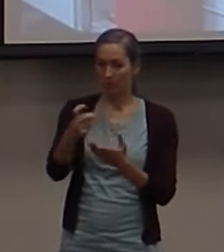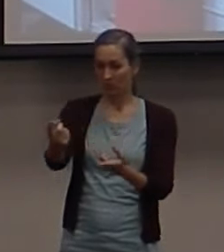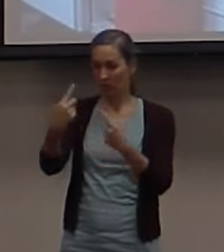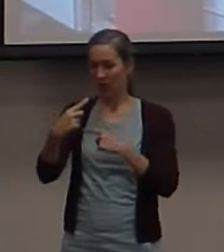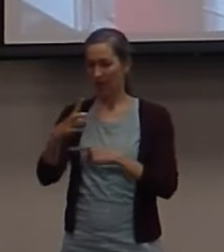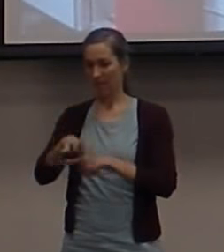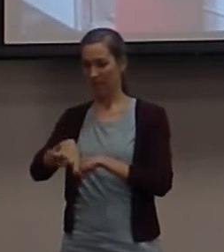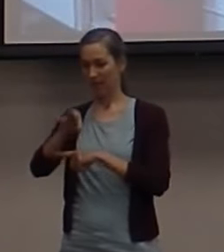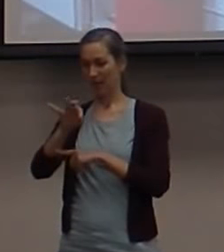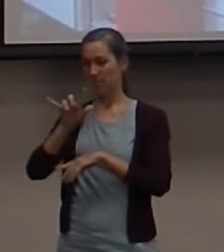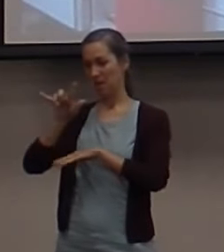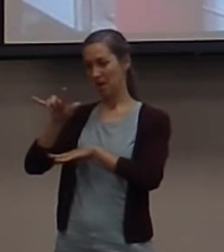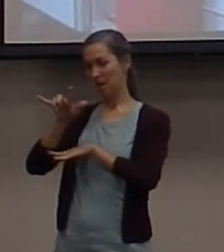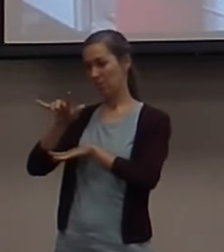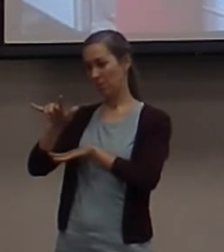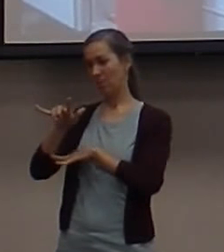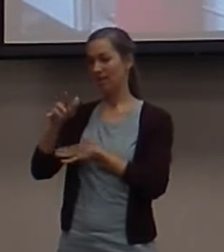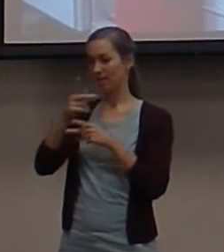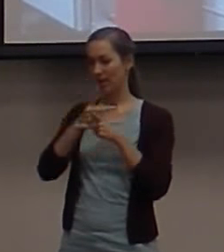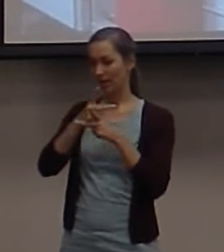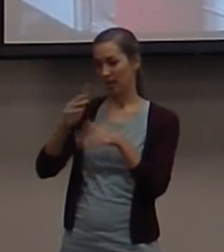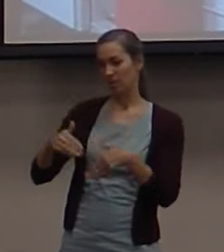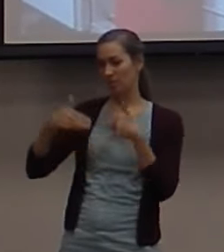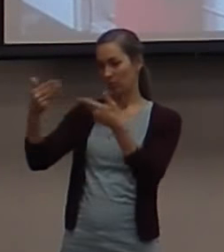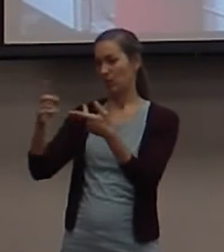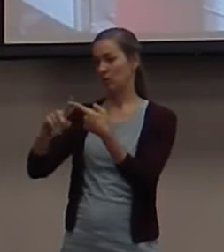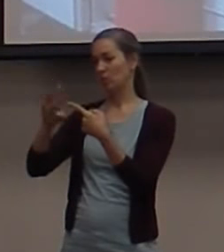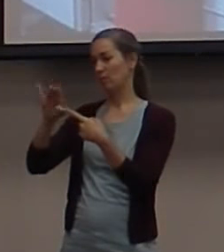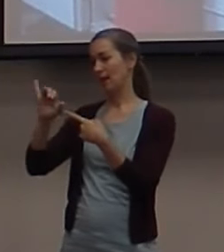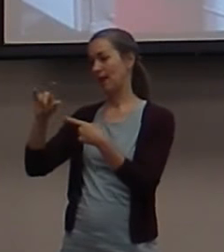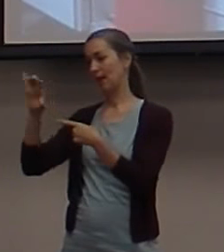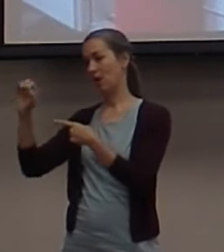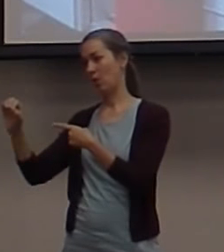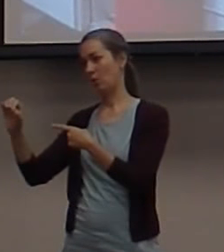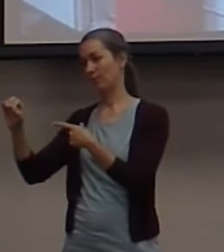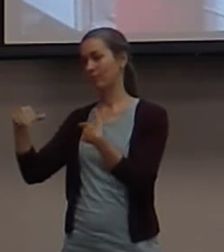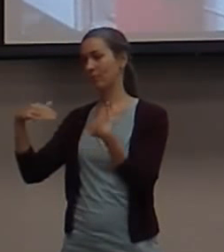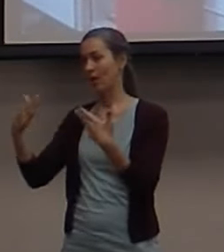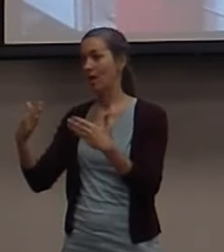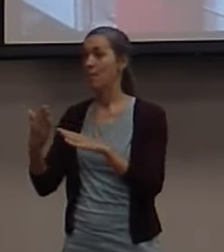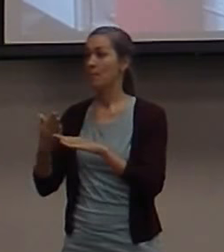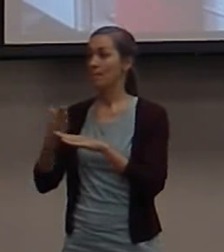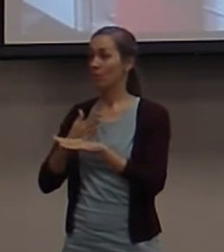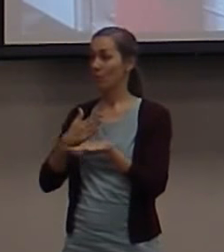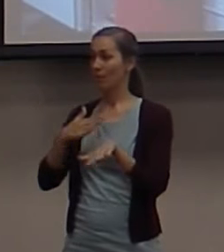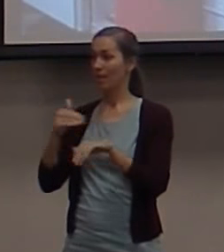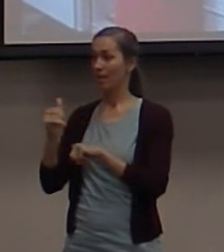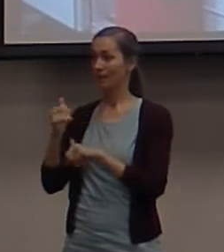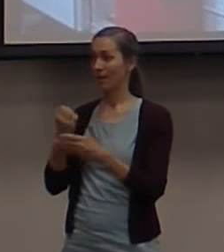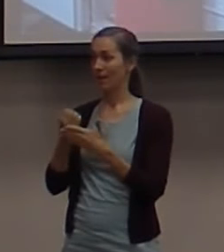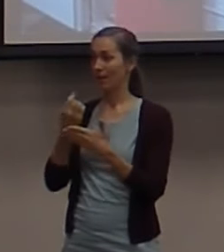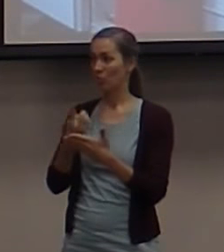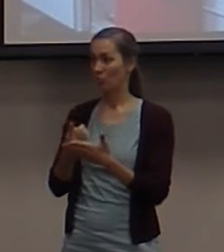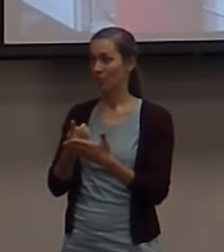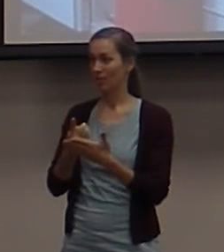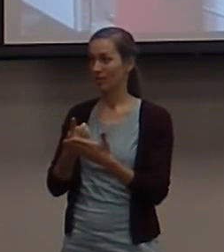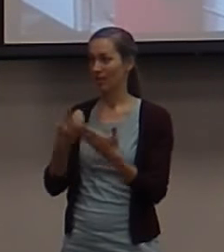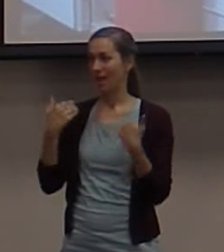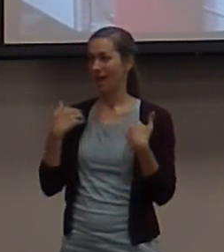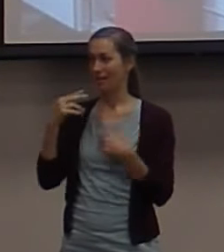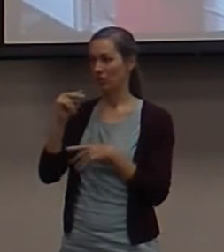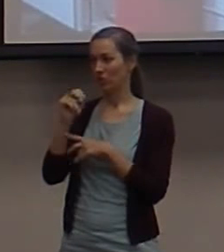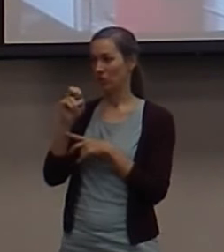airport and take care of Ed and get him up to Baguio. Well, before we left, Ed came down with a sciatic